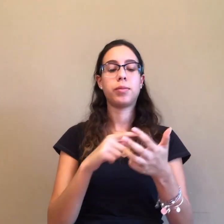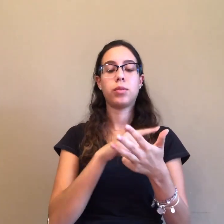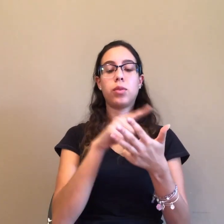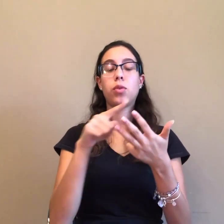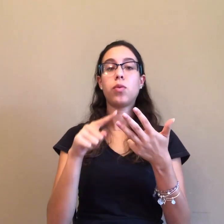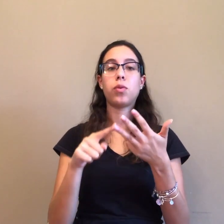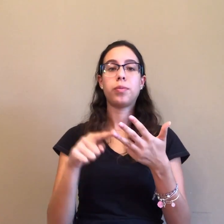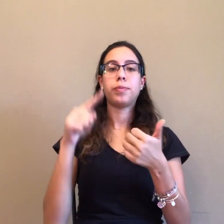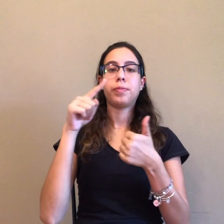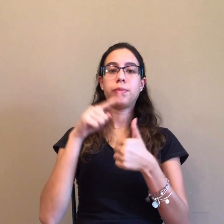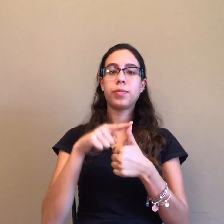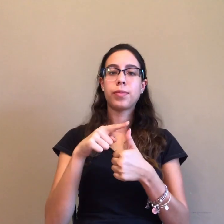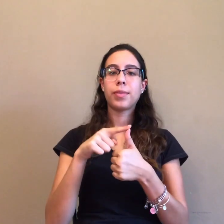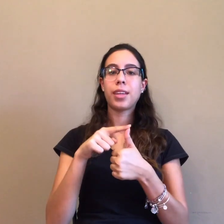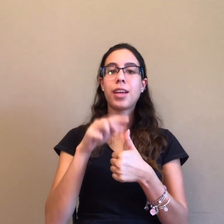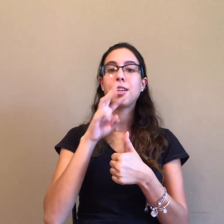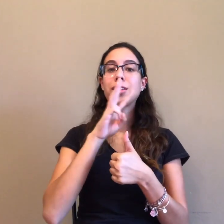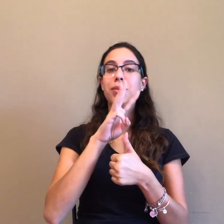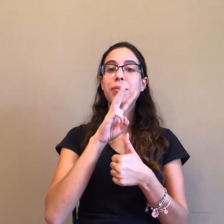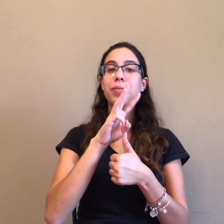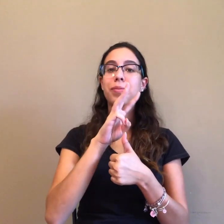resources: first,